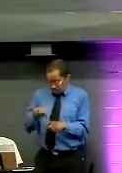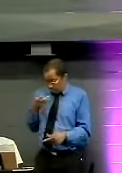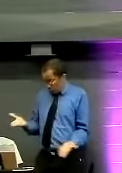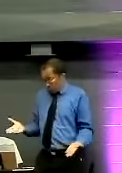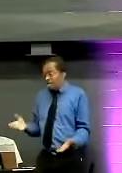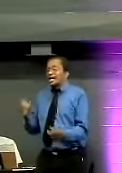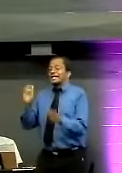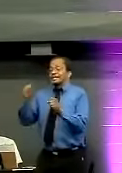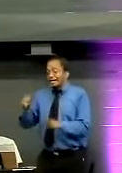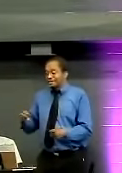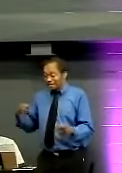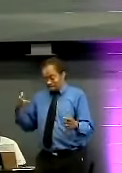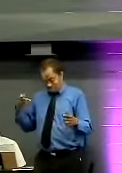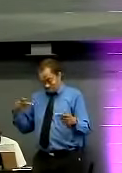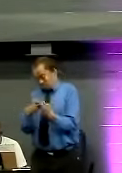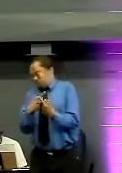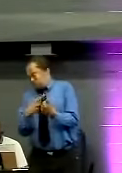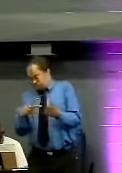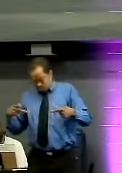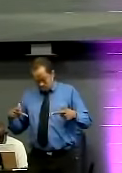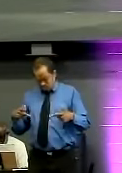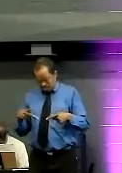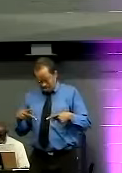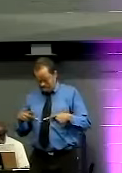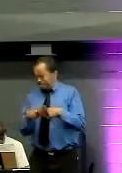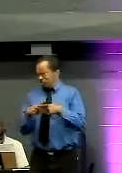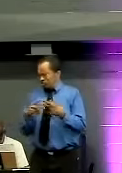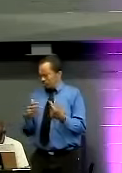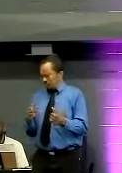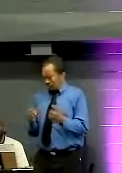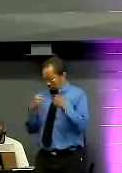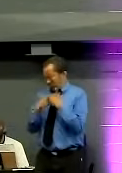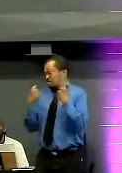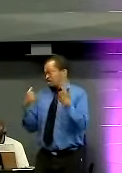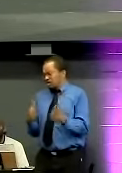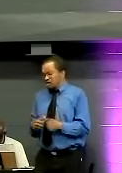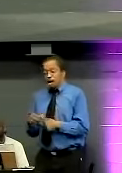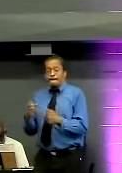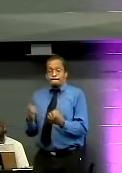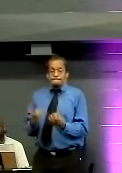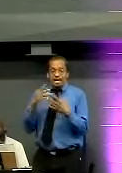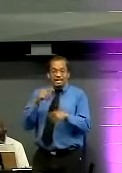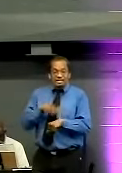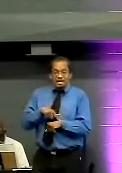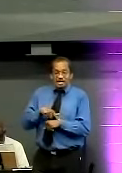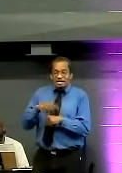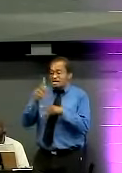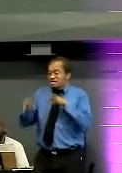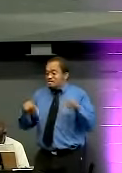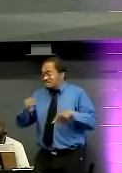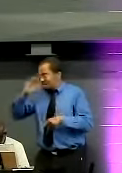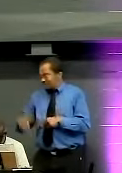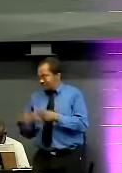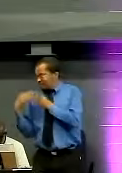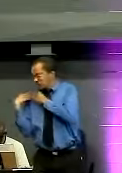your car, right? But can I tell you that oftentimes people ain't never gonna own what they did?